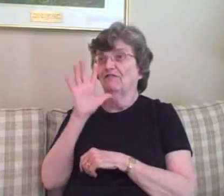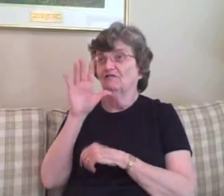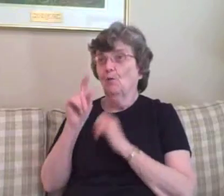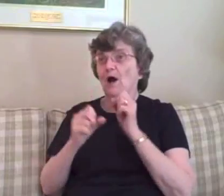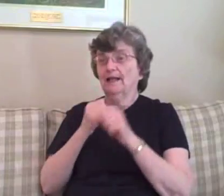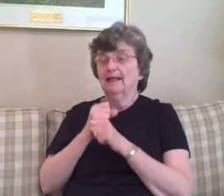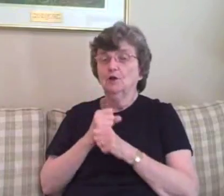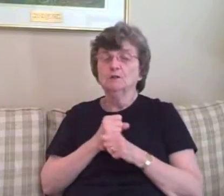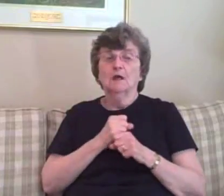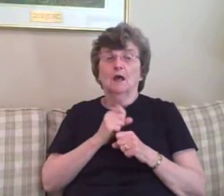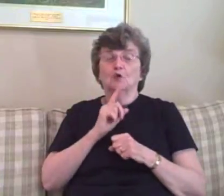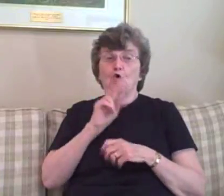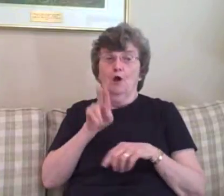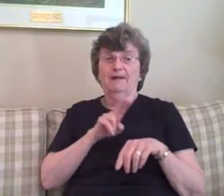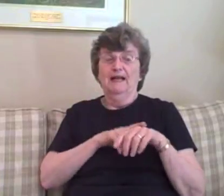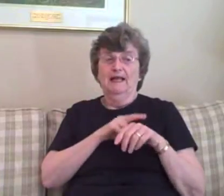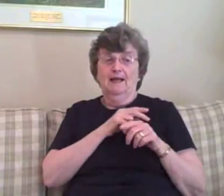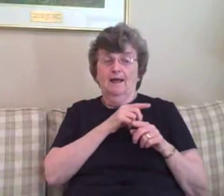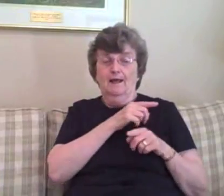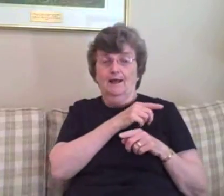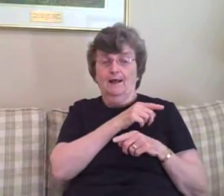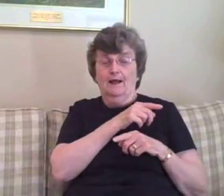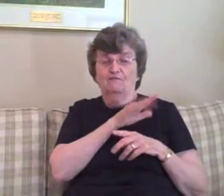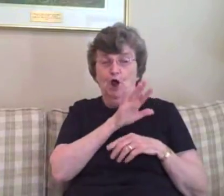I've been working with the deaf for 51 years,